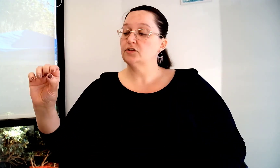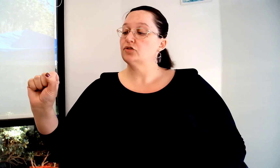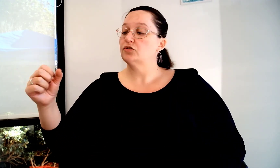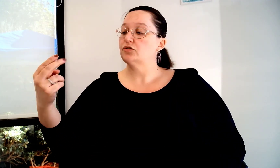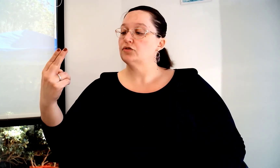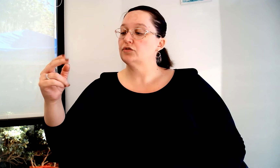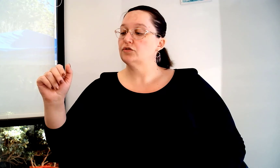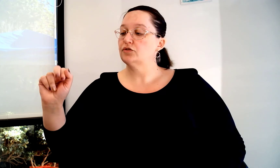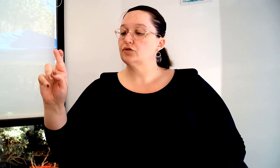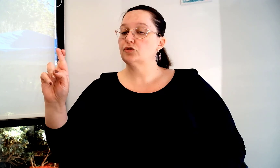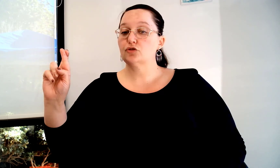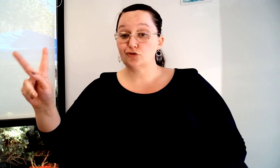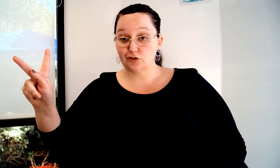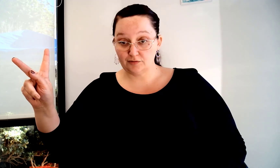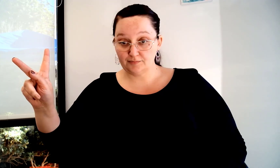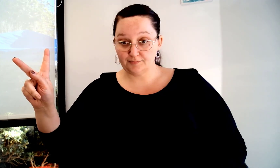24, shark.